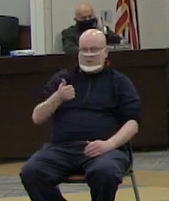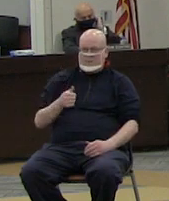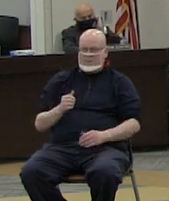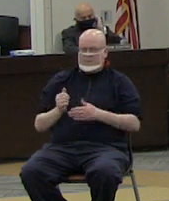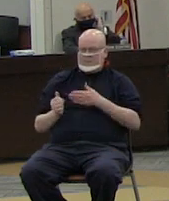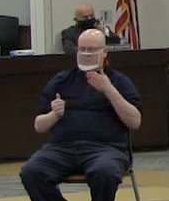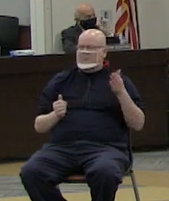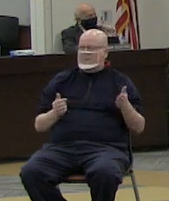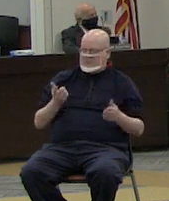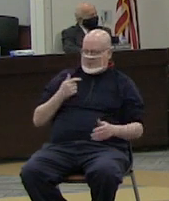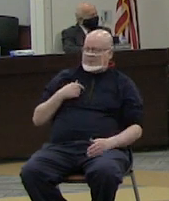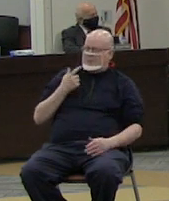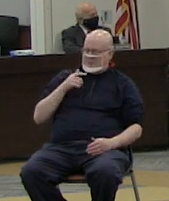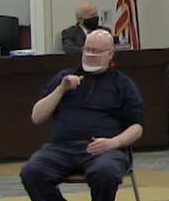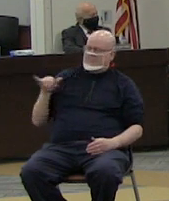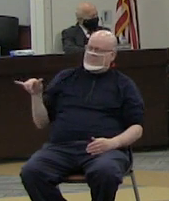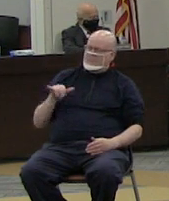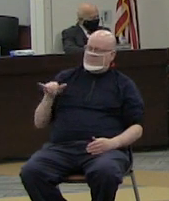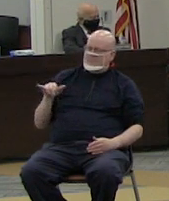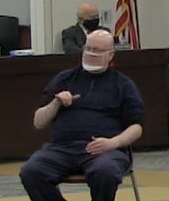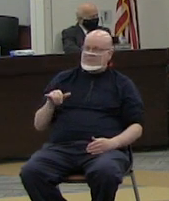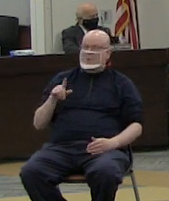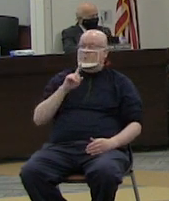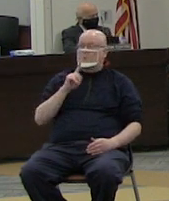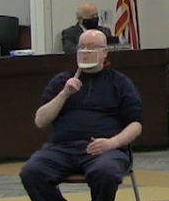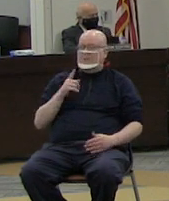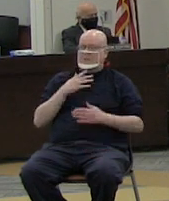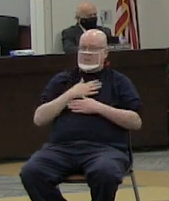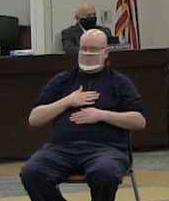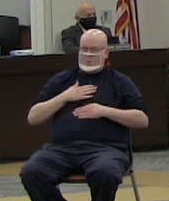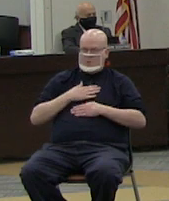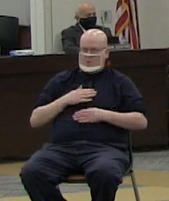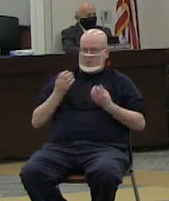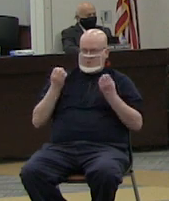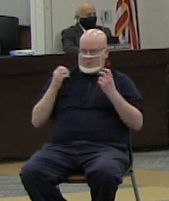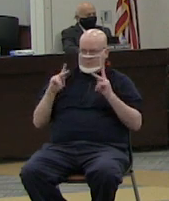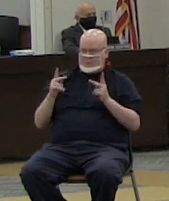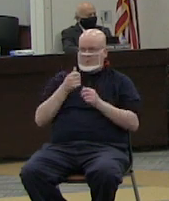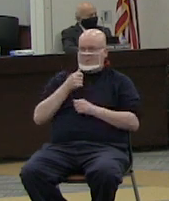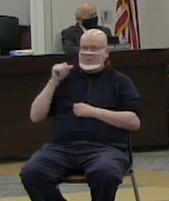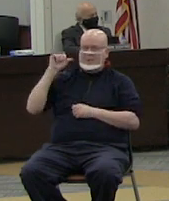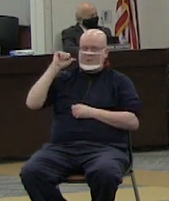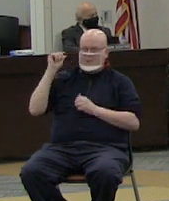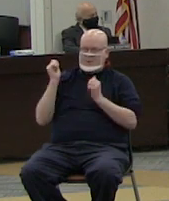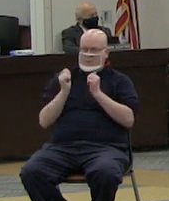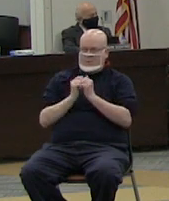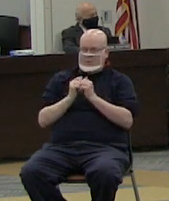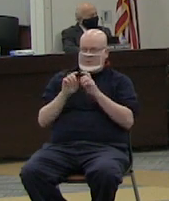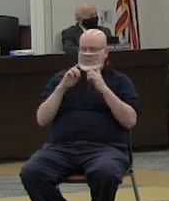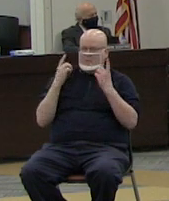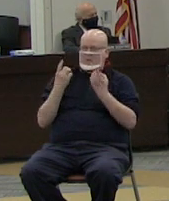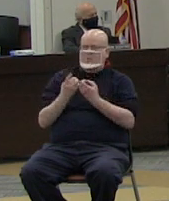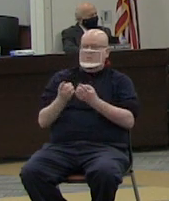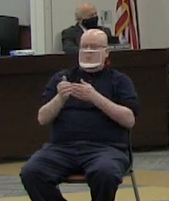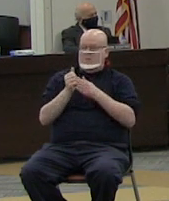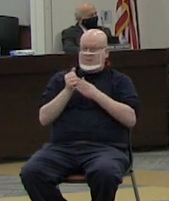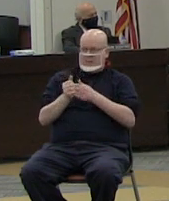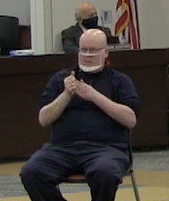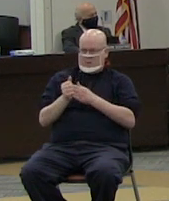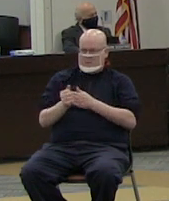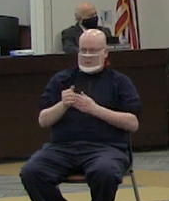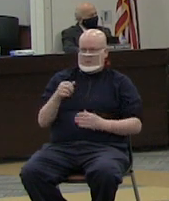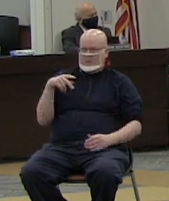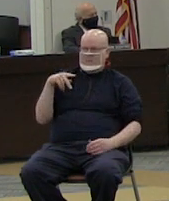Well, I would echo the same. I greatly appreciated the opportunity yesterday with our district leadership and